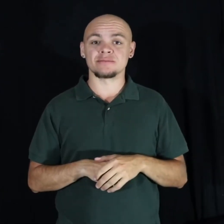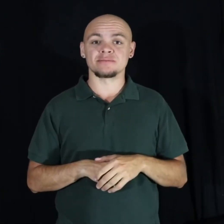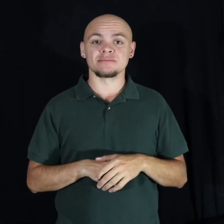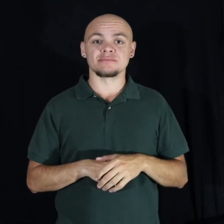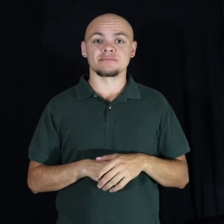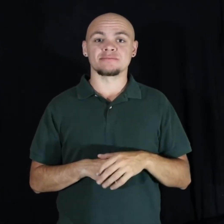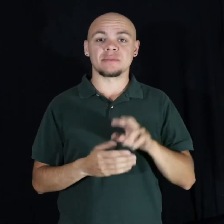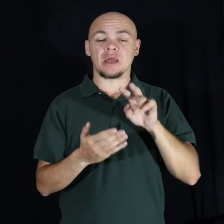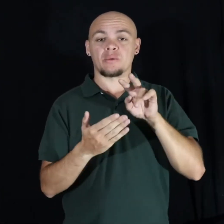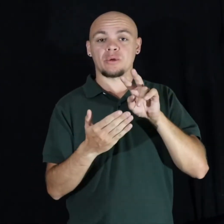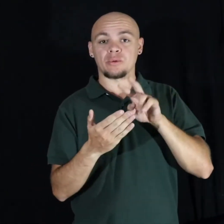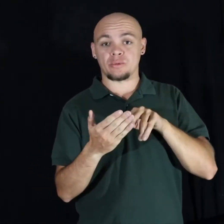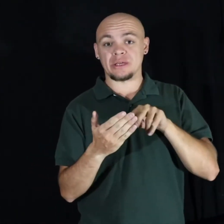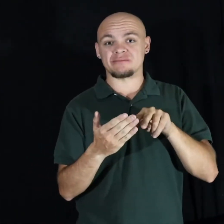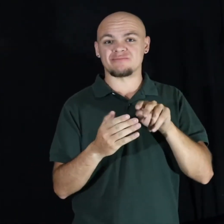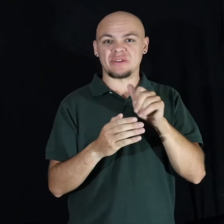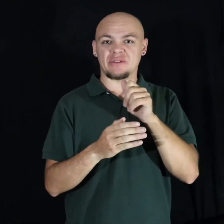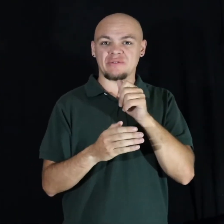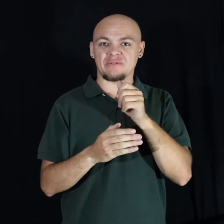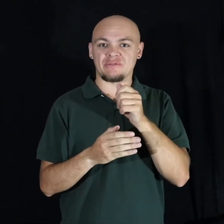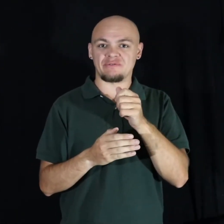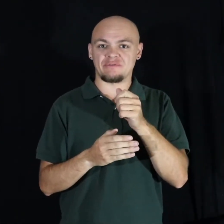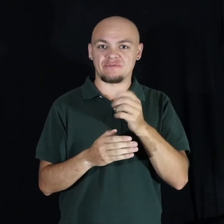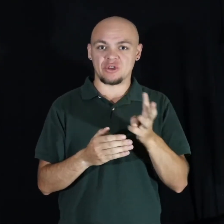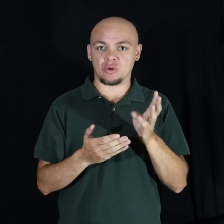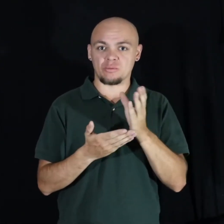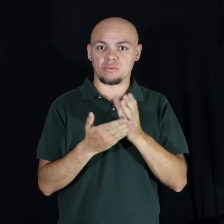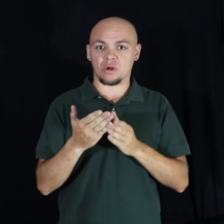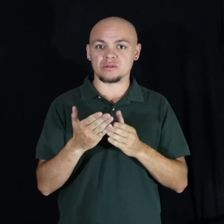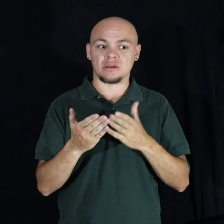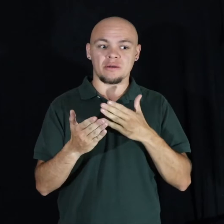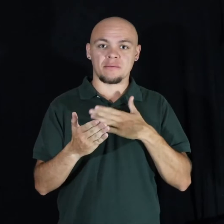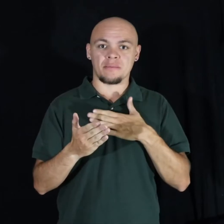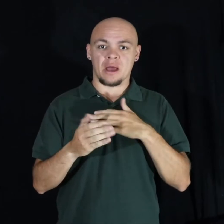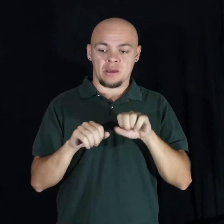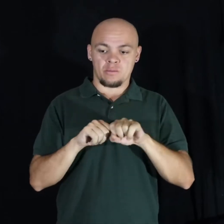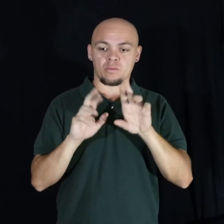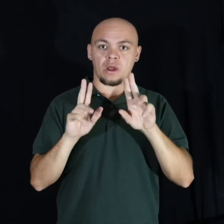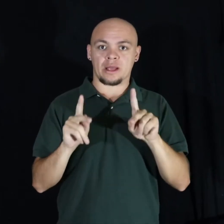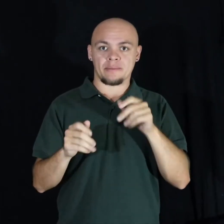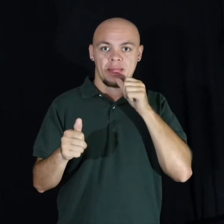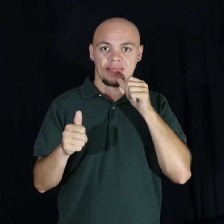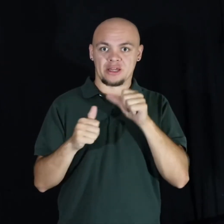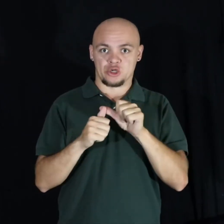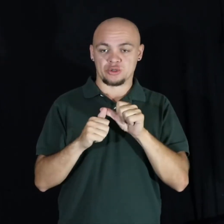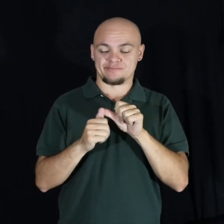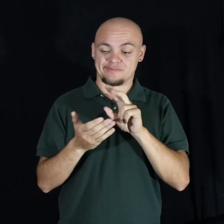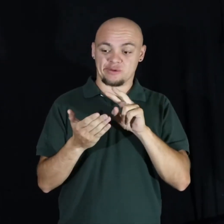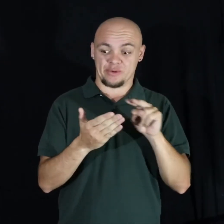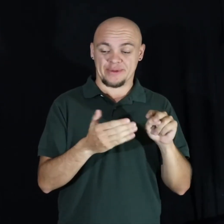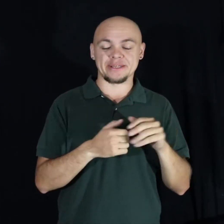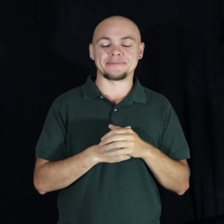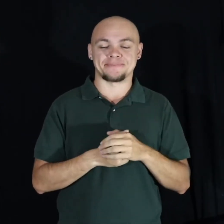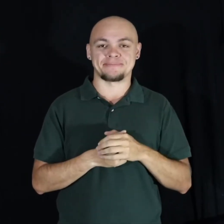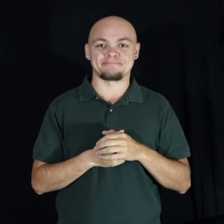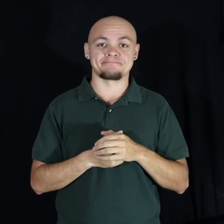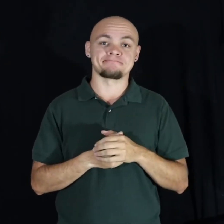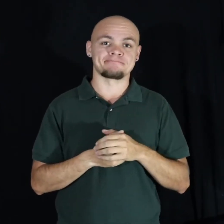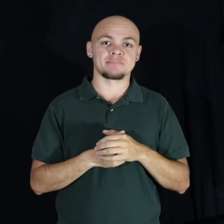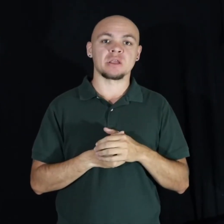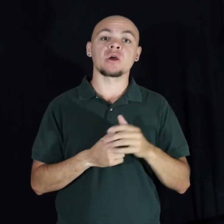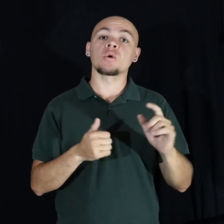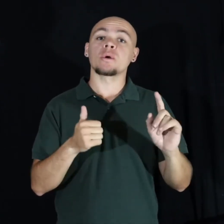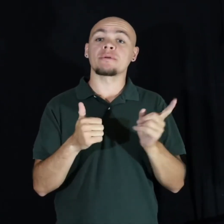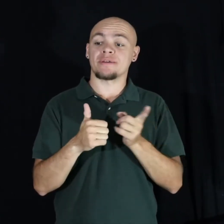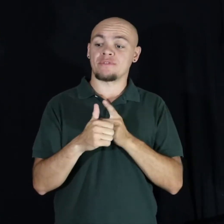to read to you a few portions of the breakup letter I wrote for the relationship. It goes like this. When we